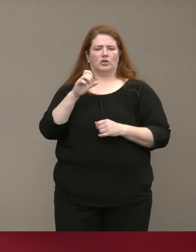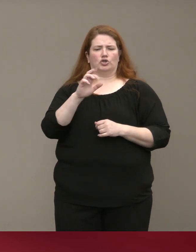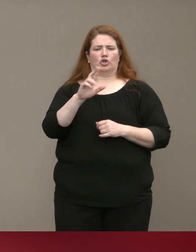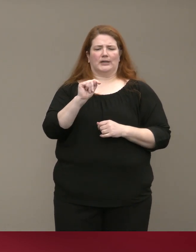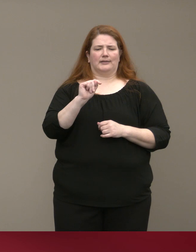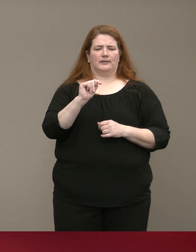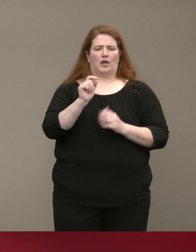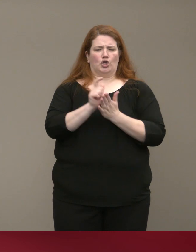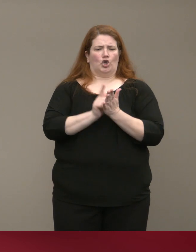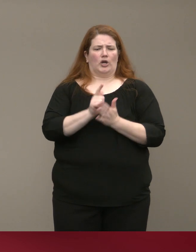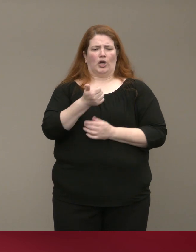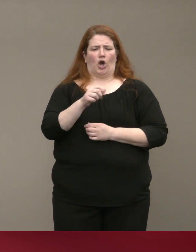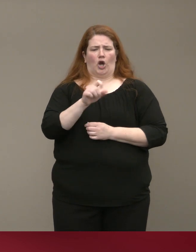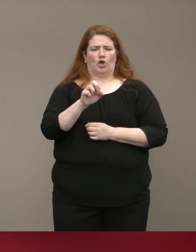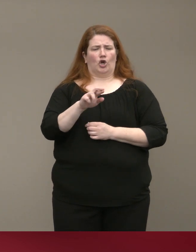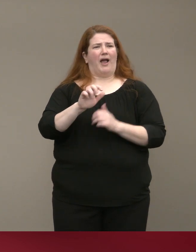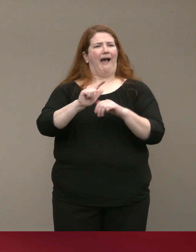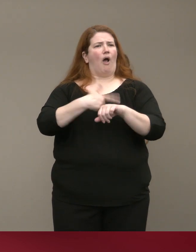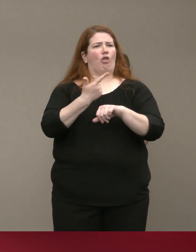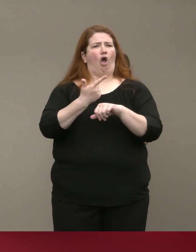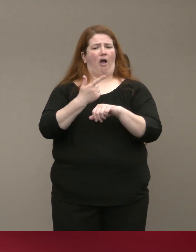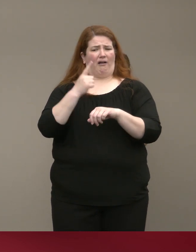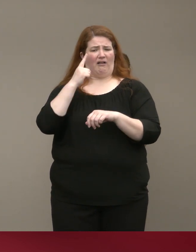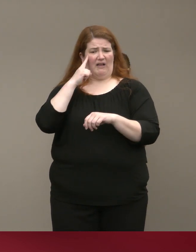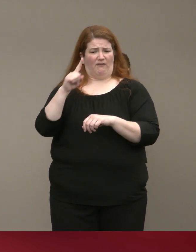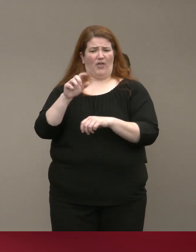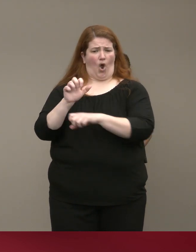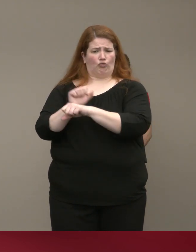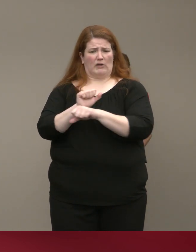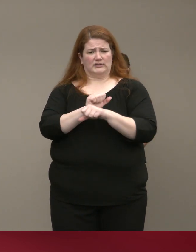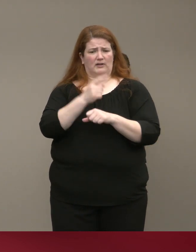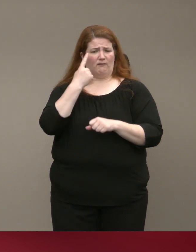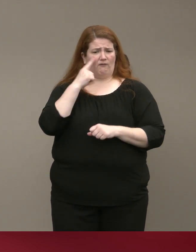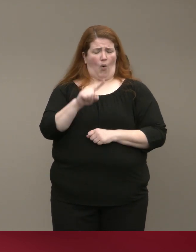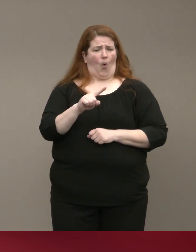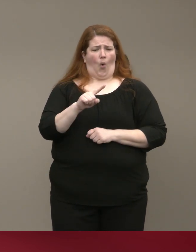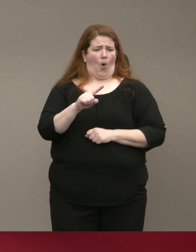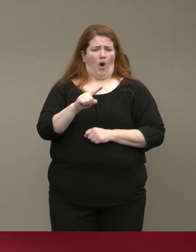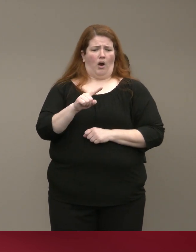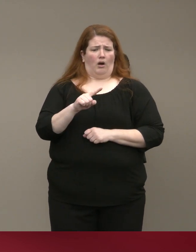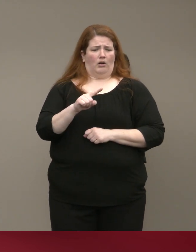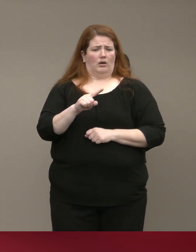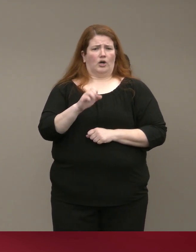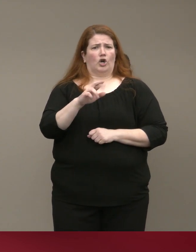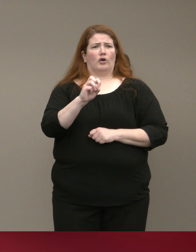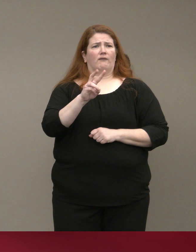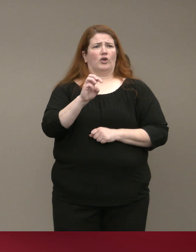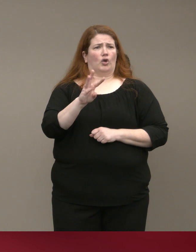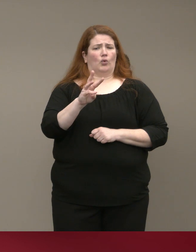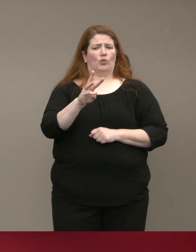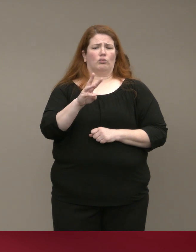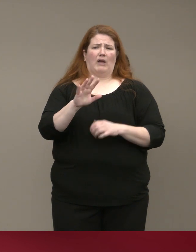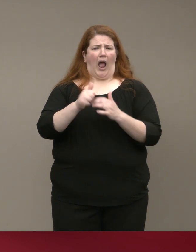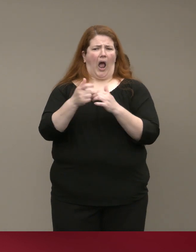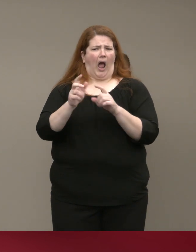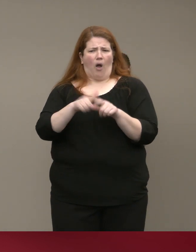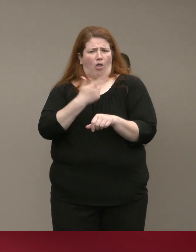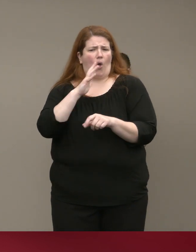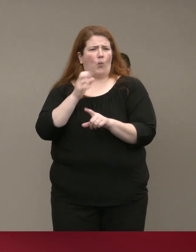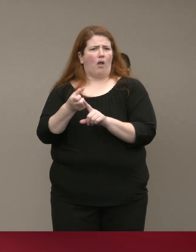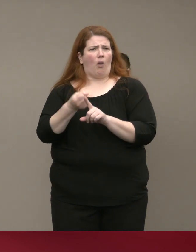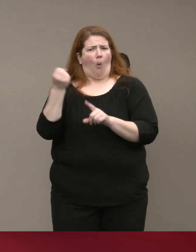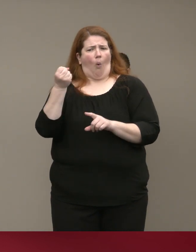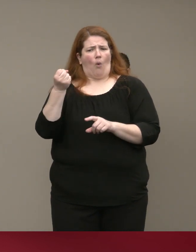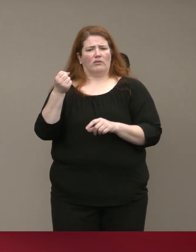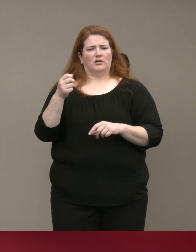will anyone who's arrested for curfew violations be taken off the stage, so to speak? Will they be held for a certain amount of time